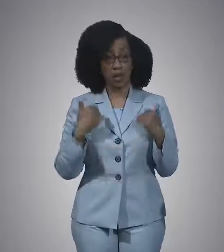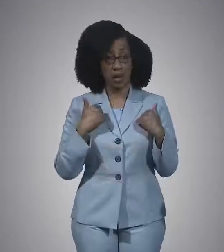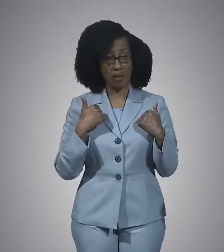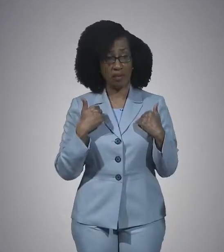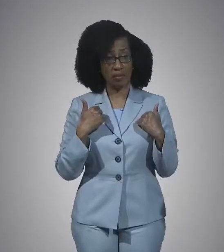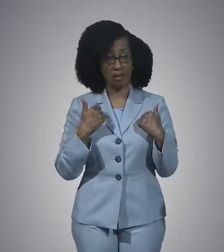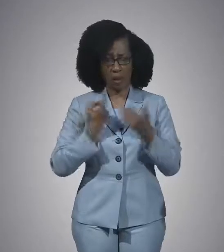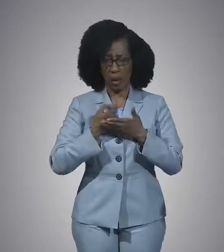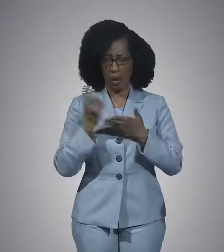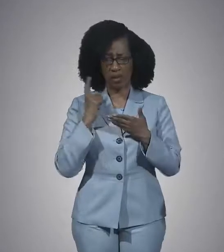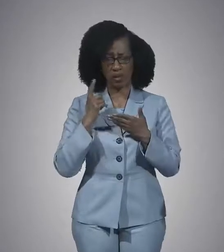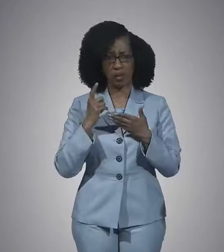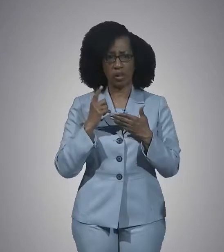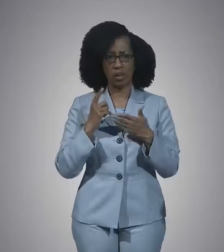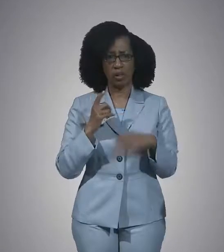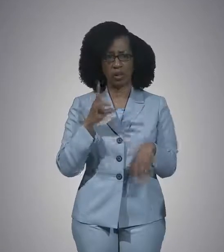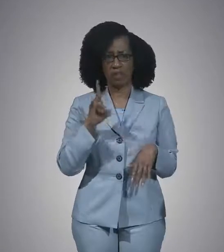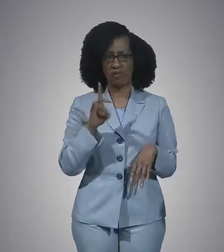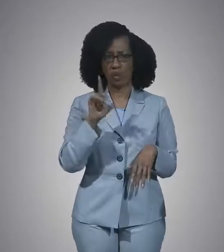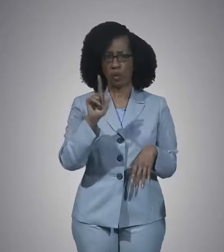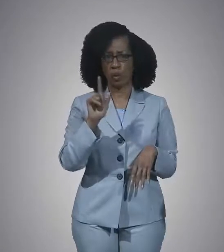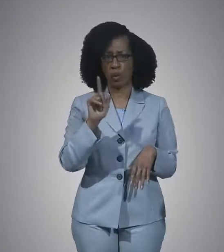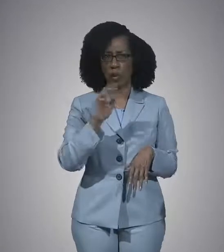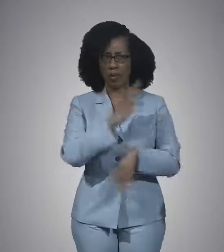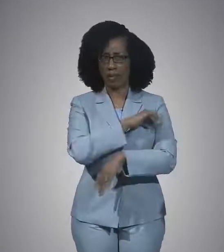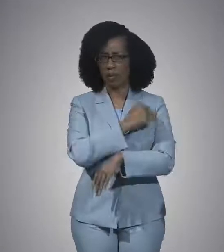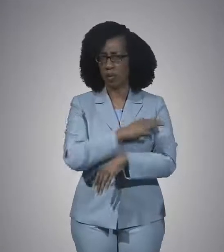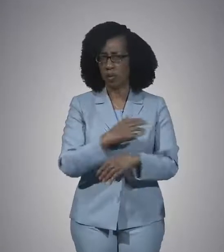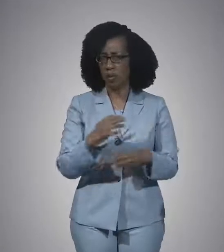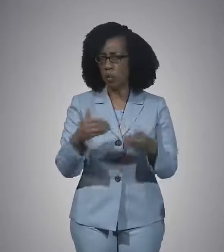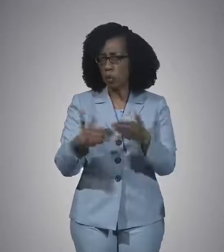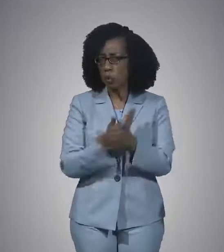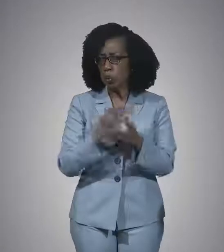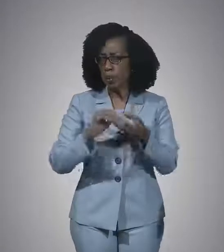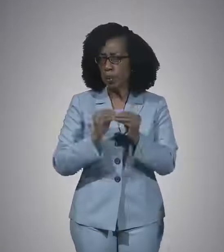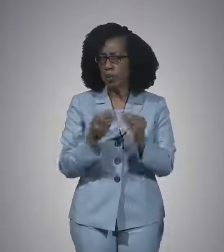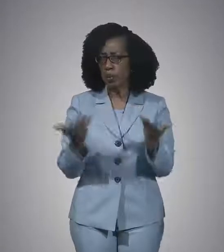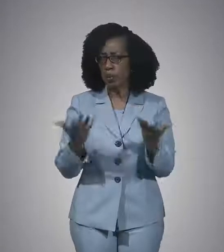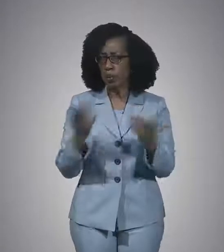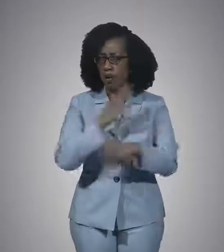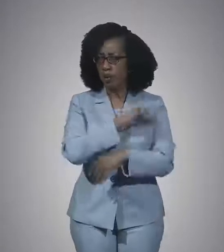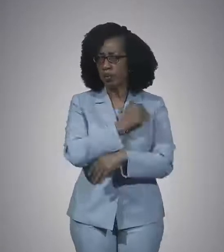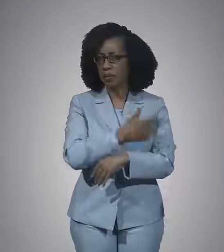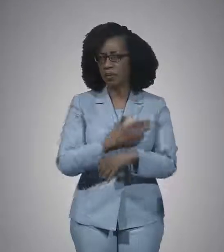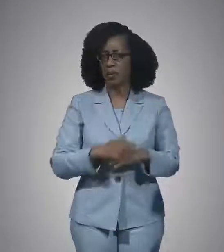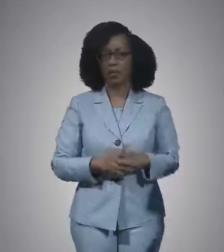know last week it was 721. I didn't know if you all had an update today.